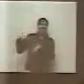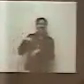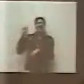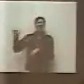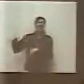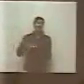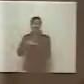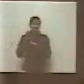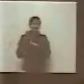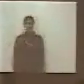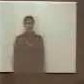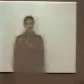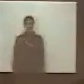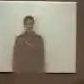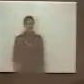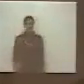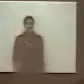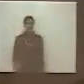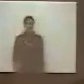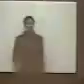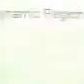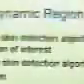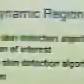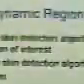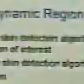I think I can close that whole thing now.